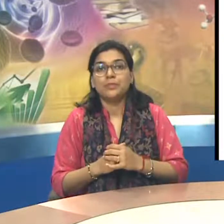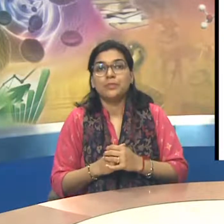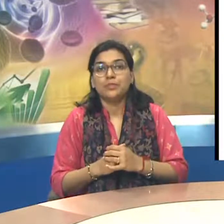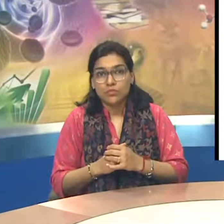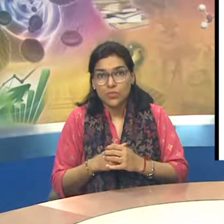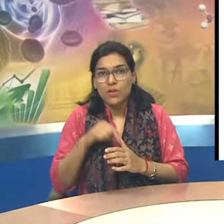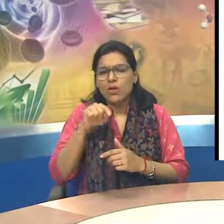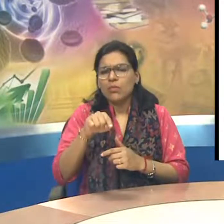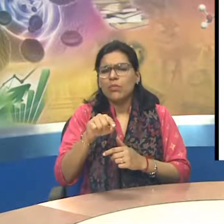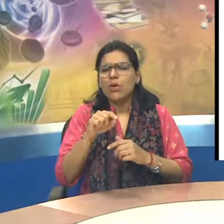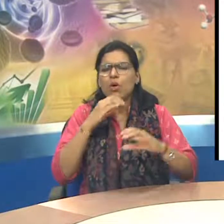Importance of